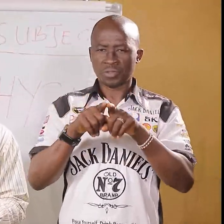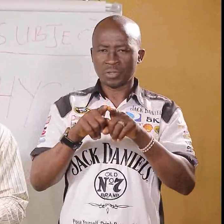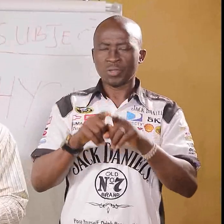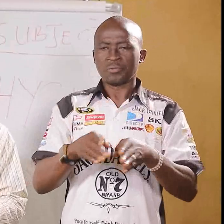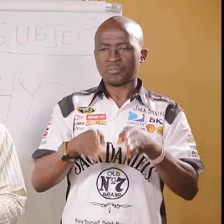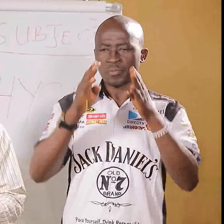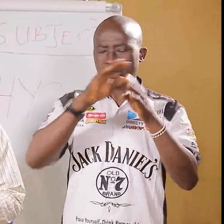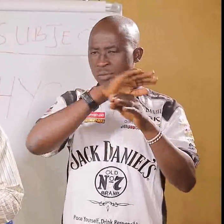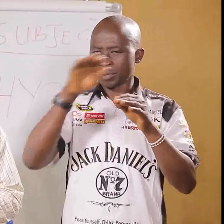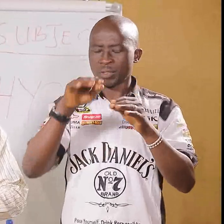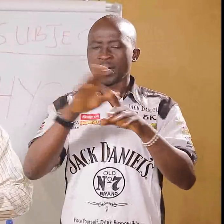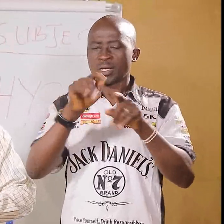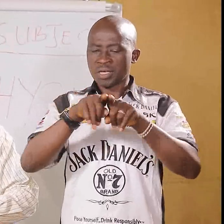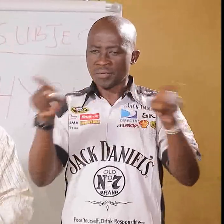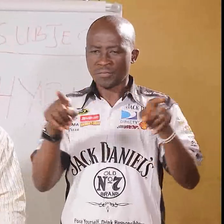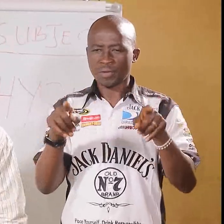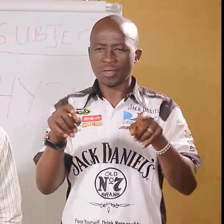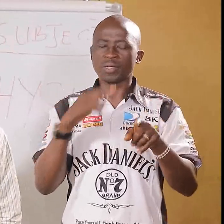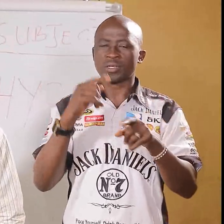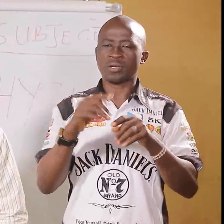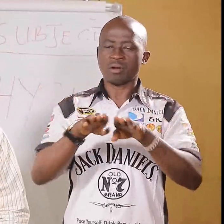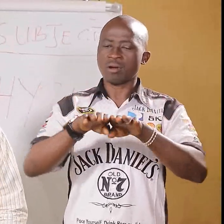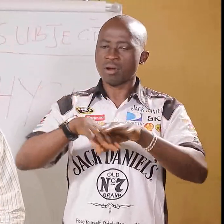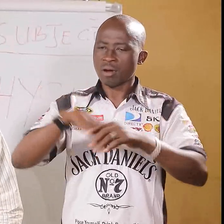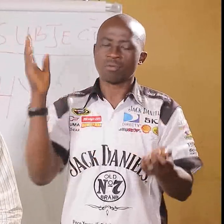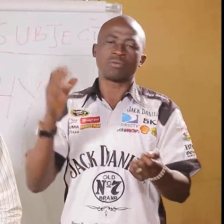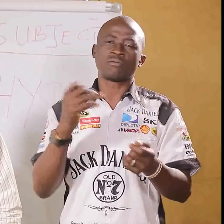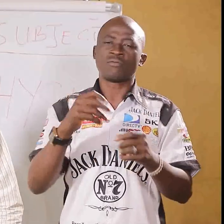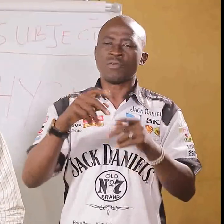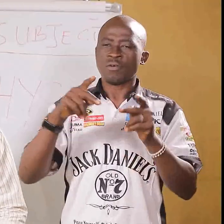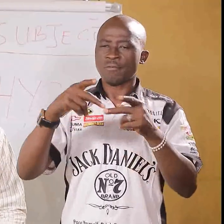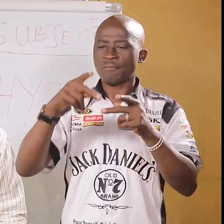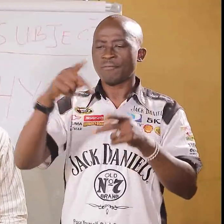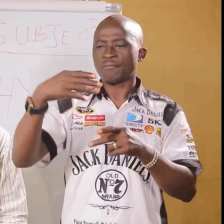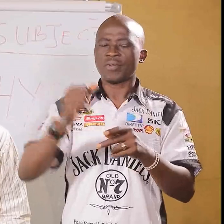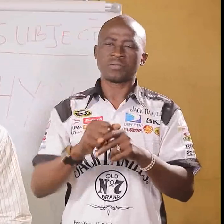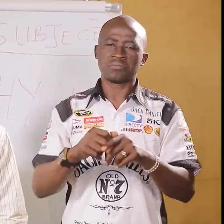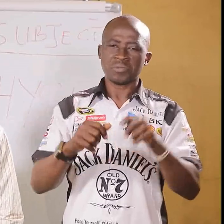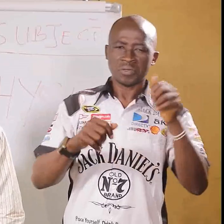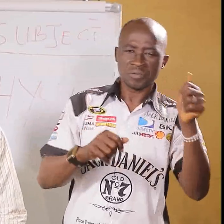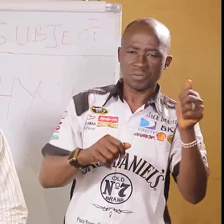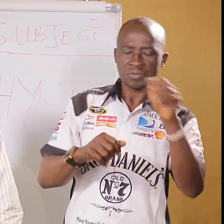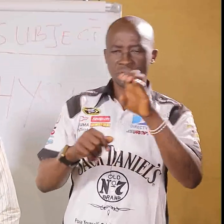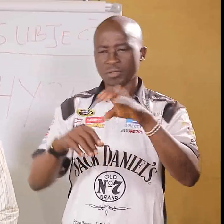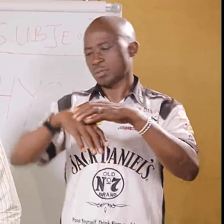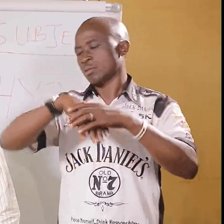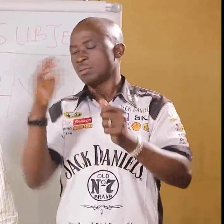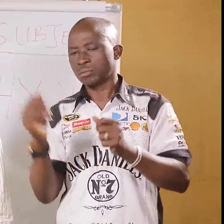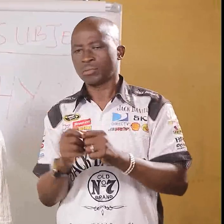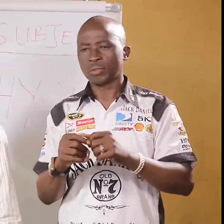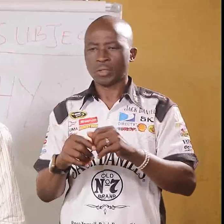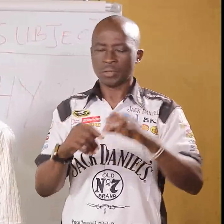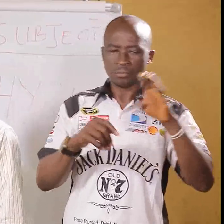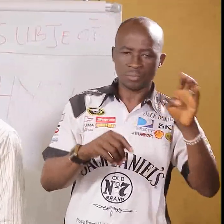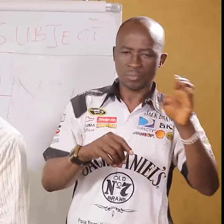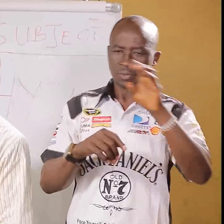distance but not in the same direction, we say they are said to be out of phase. Letter A, letter C are out of phase. Letter B, letter D